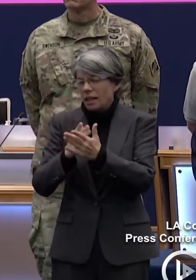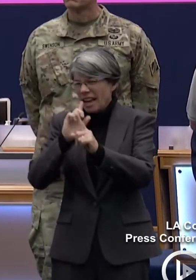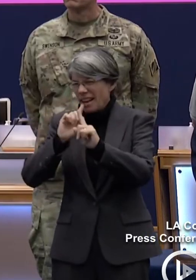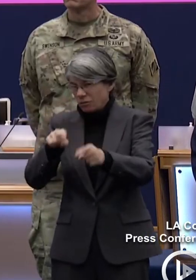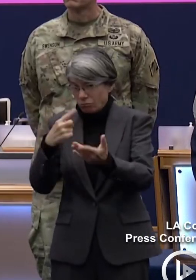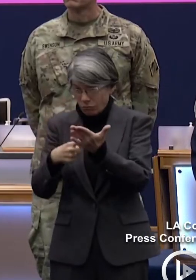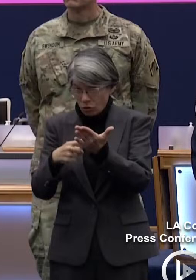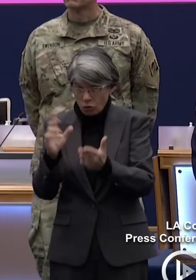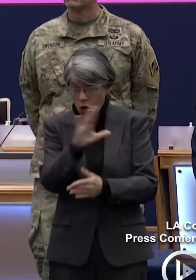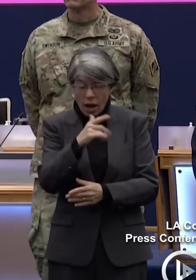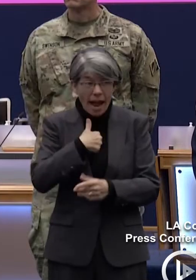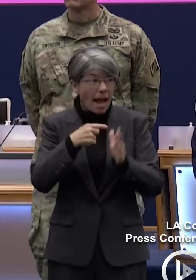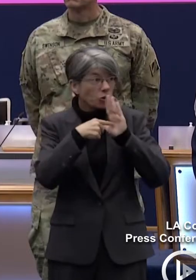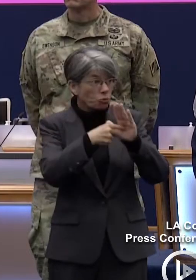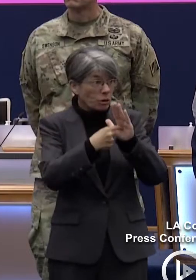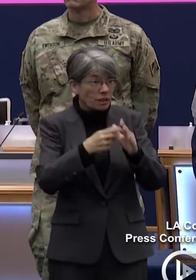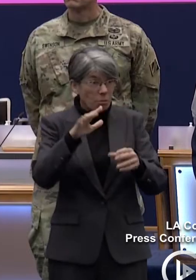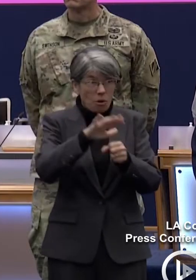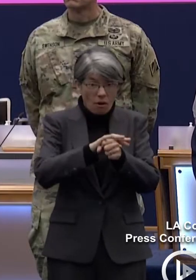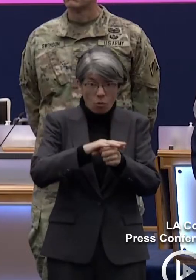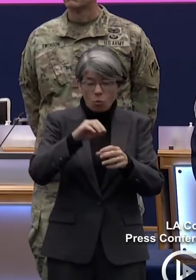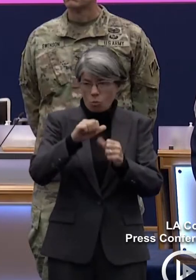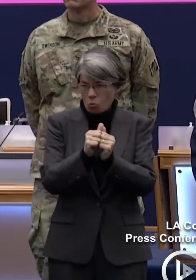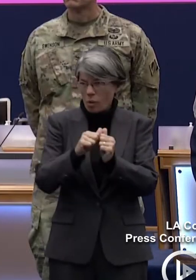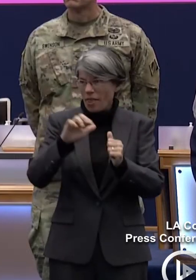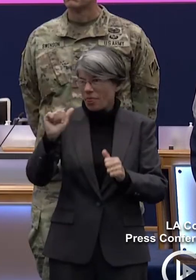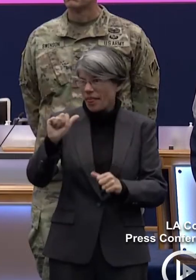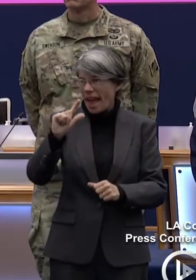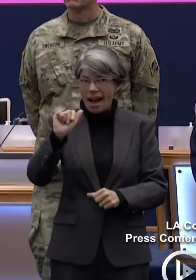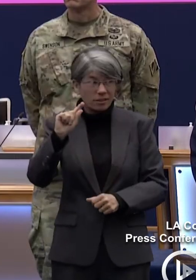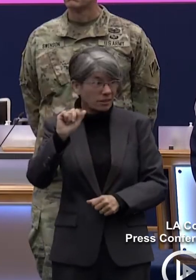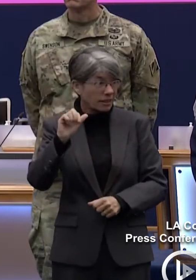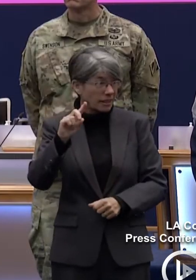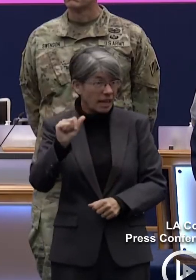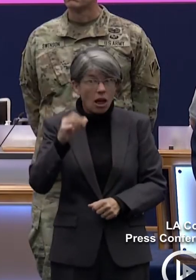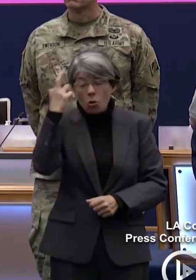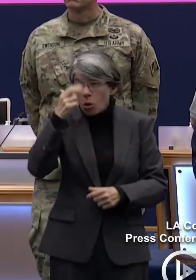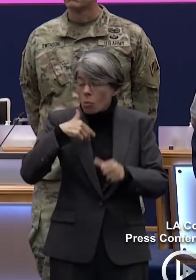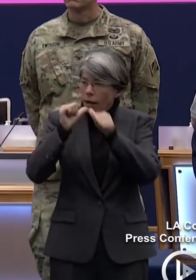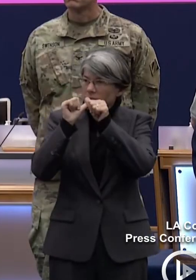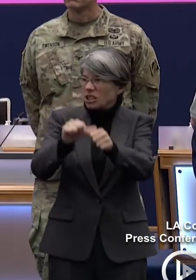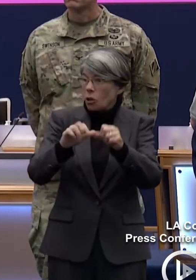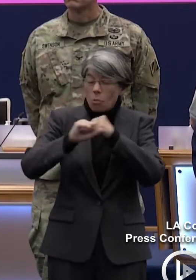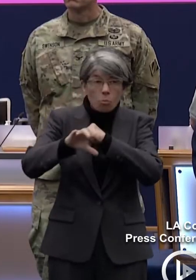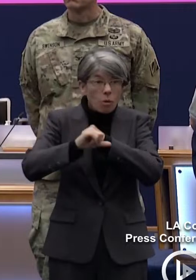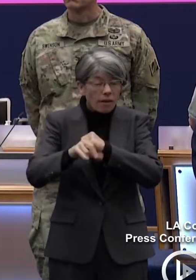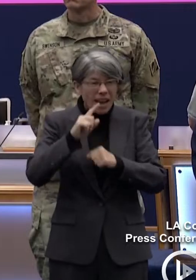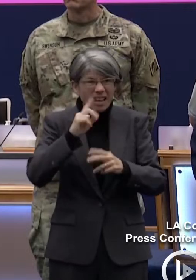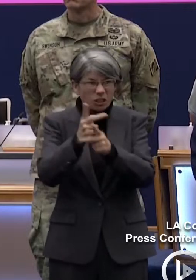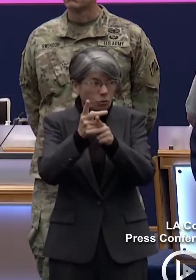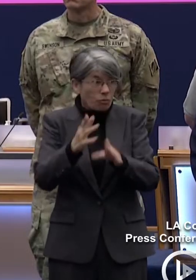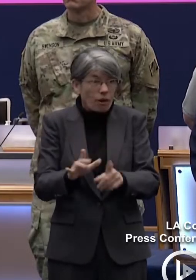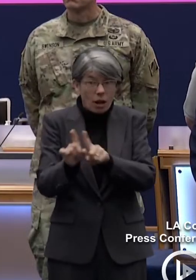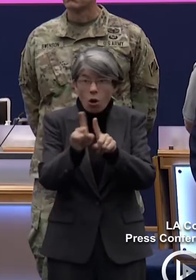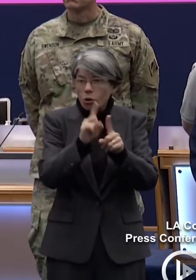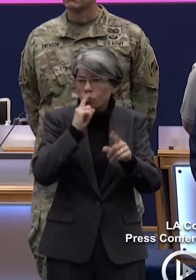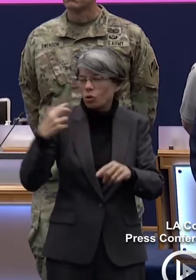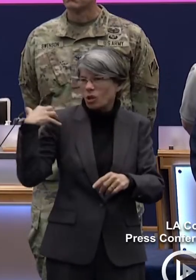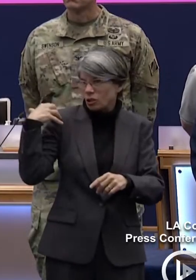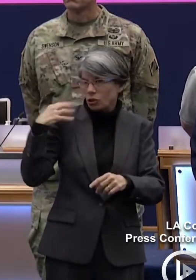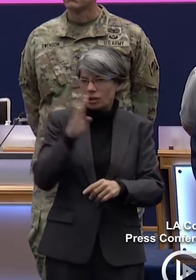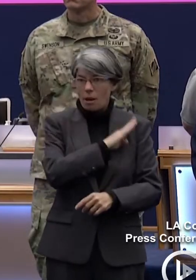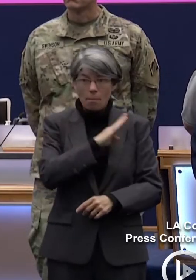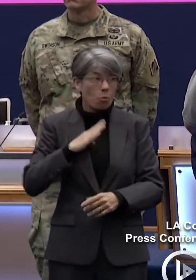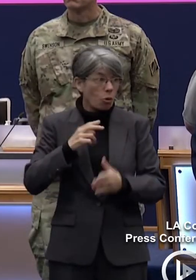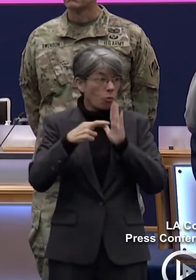I can tell you as the representative over Altadena, the reason why I continued the press conferences as a supervisor and also as chair of the board